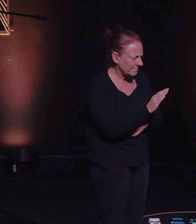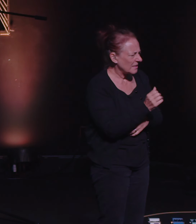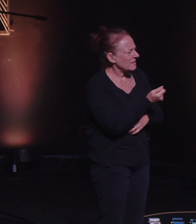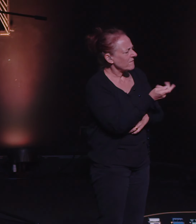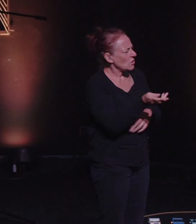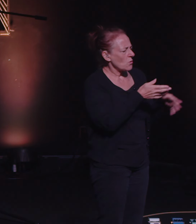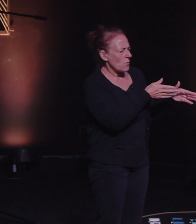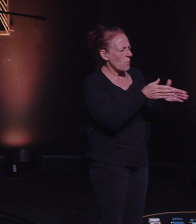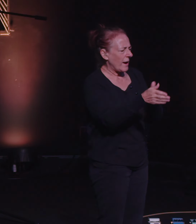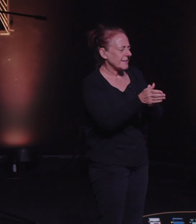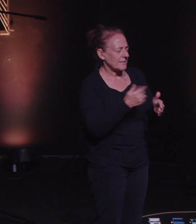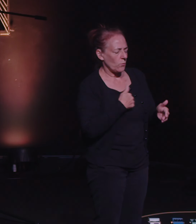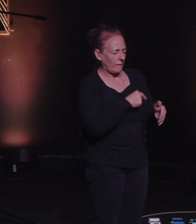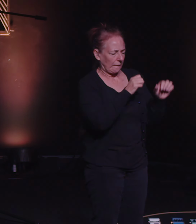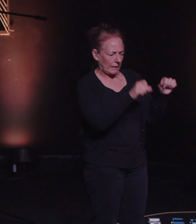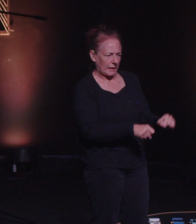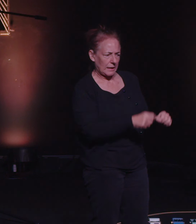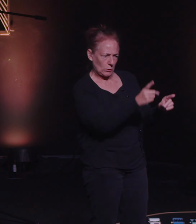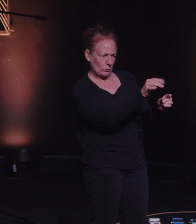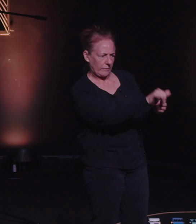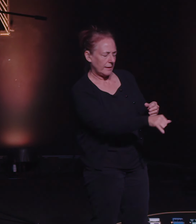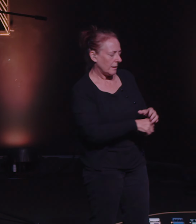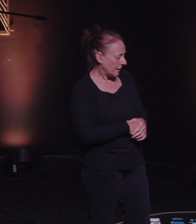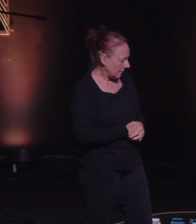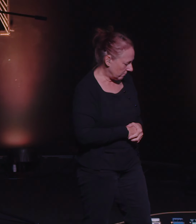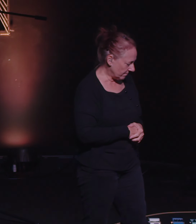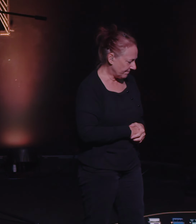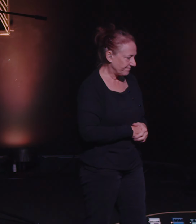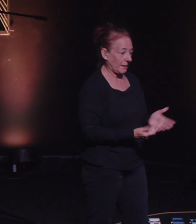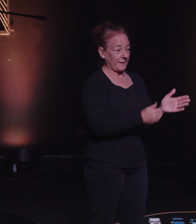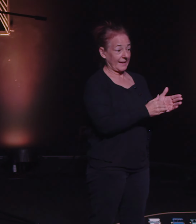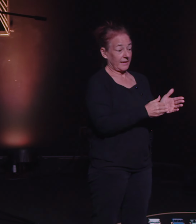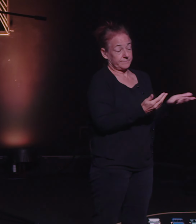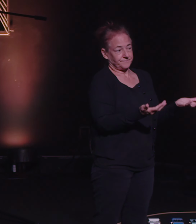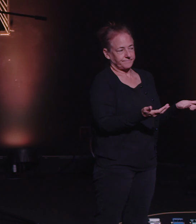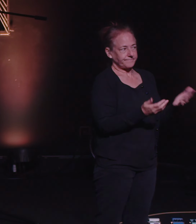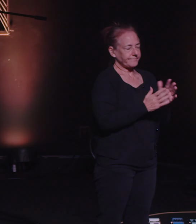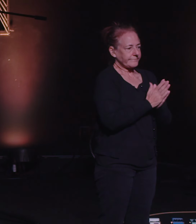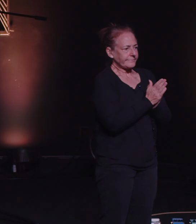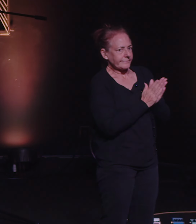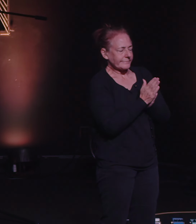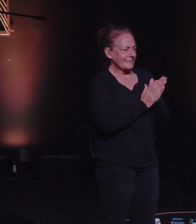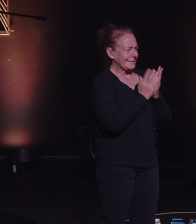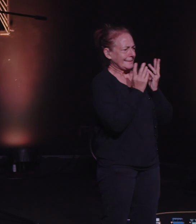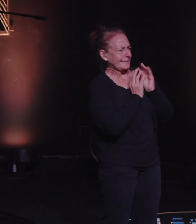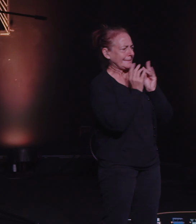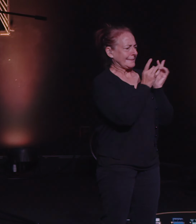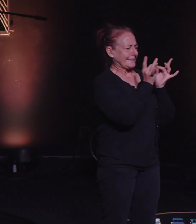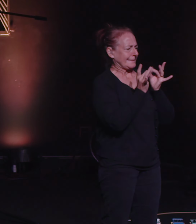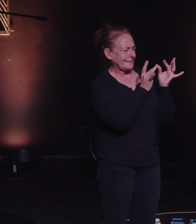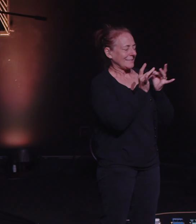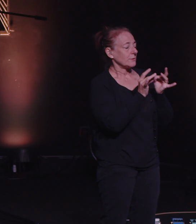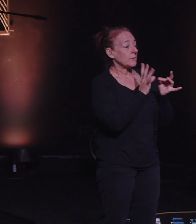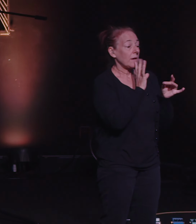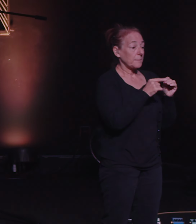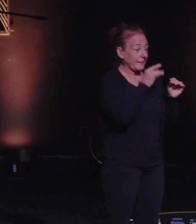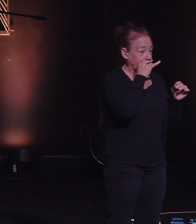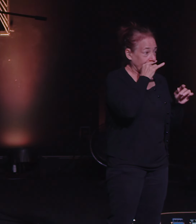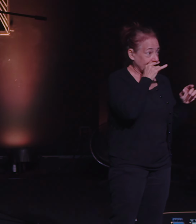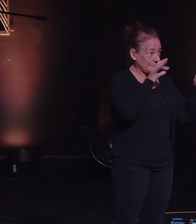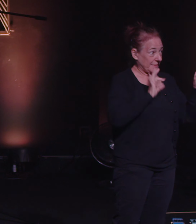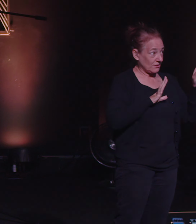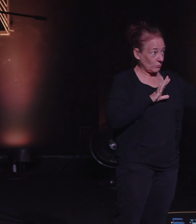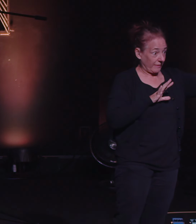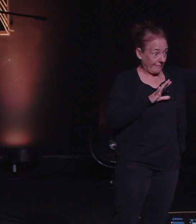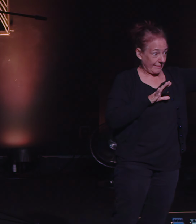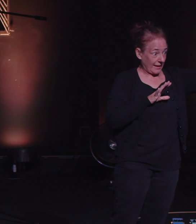ways that we're going to do that. And again, this is where it's going to get in the weeds a little bit, okay? We've been talking a lot about kids ministry. And